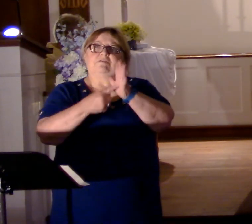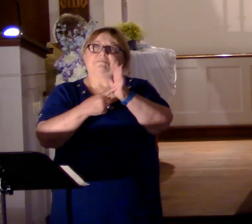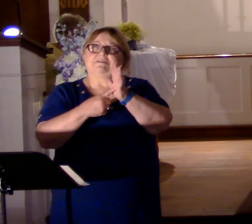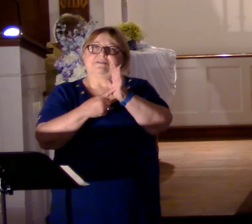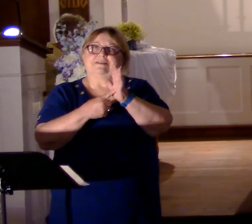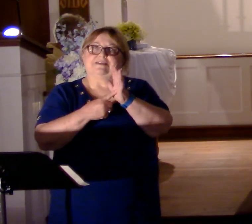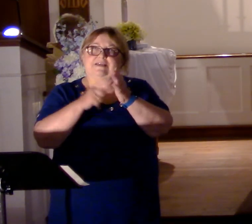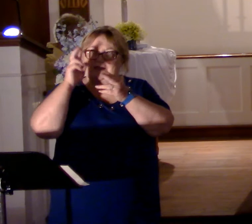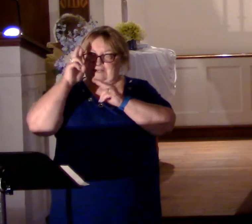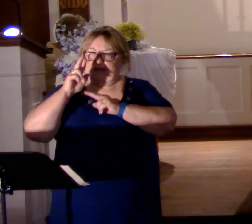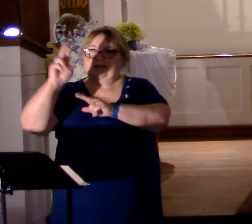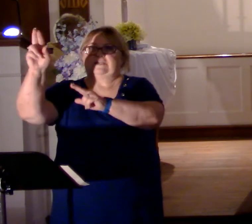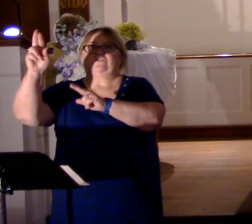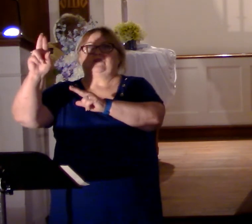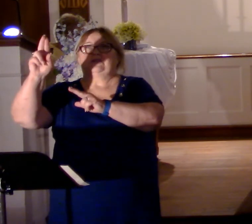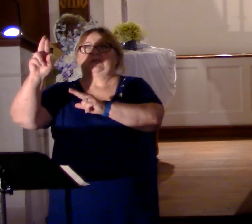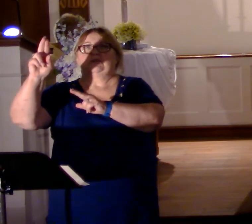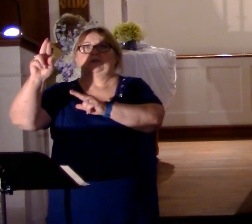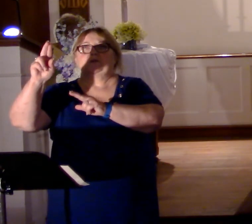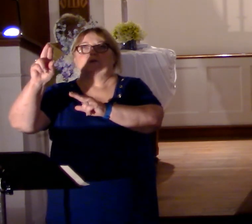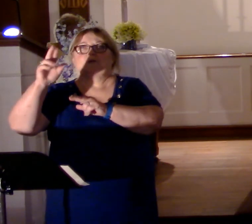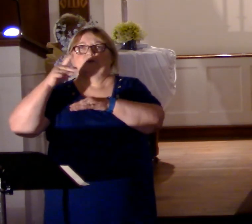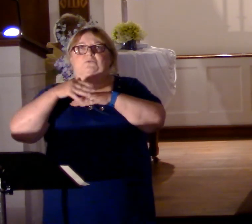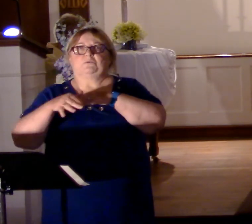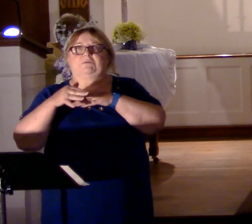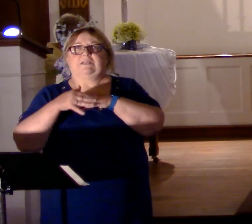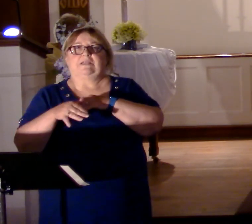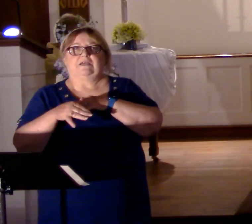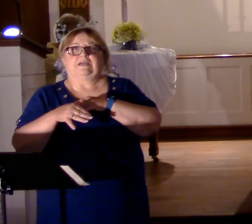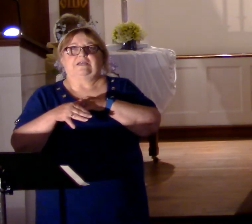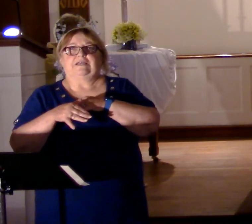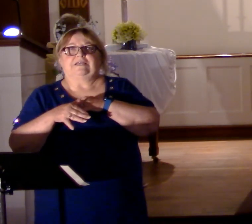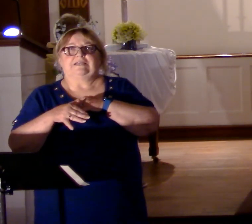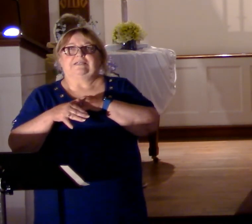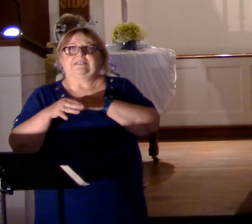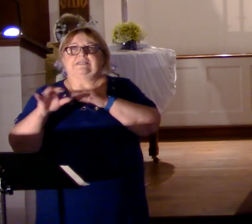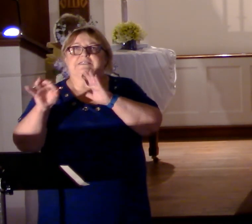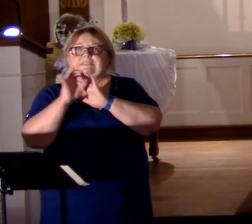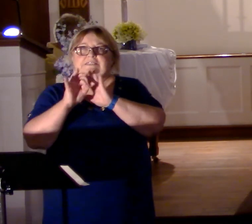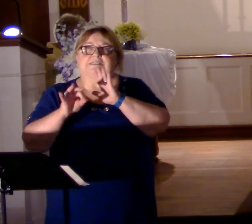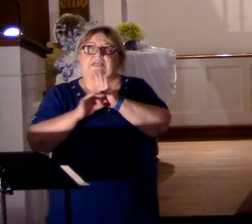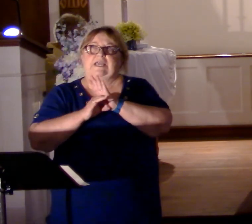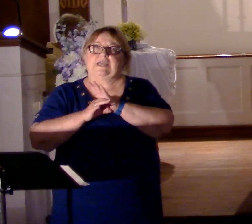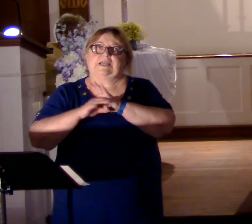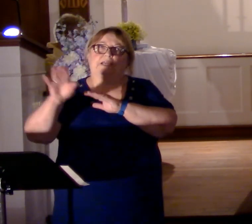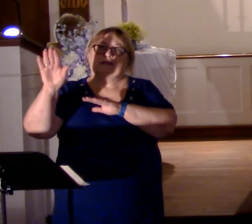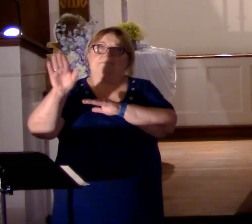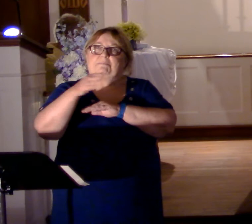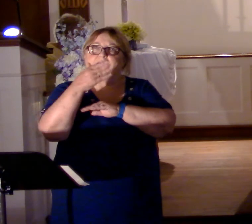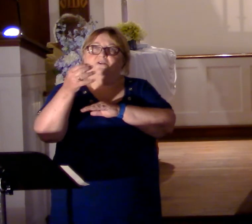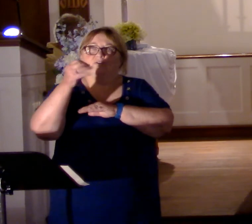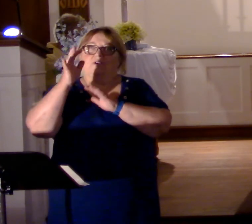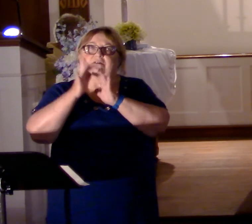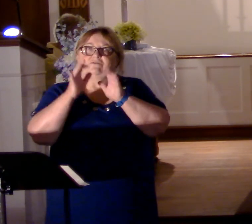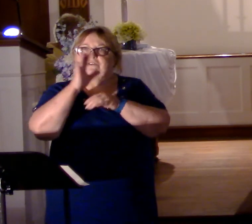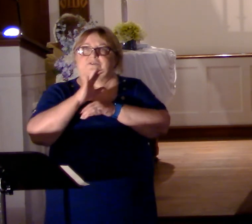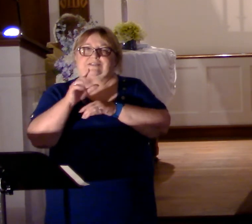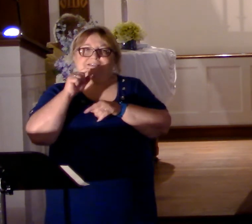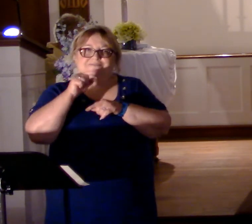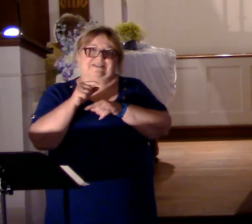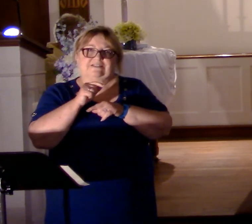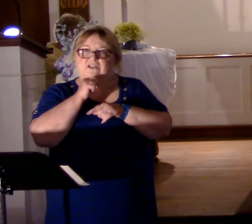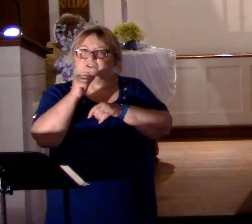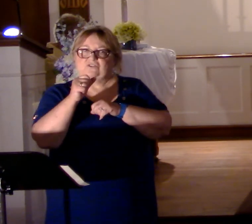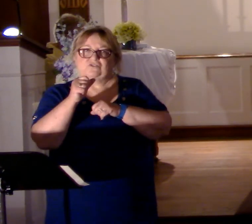have allegiance to the blood-stained banner of Jesus Christ. Even in these uncertain